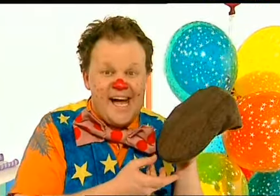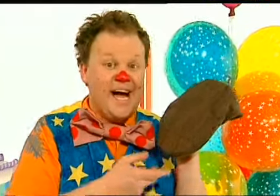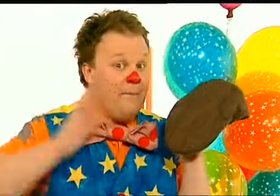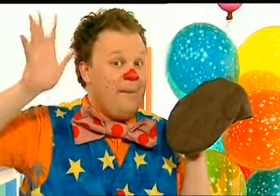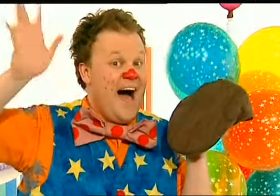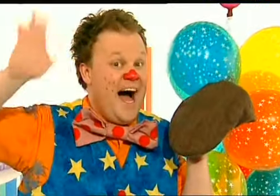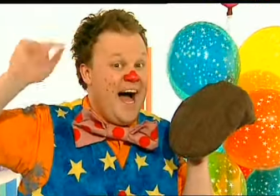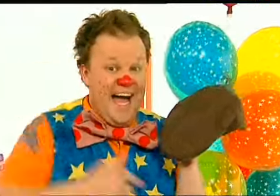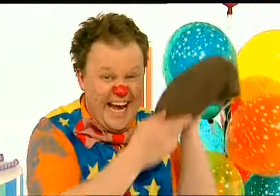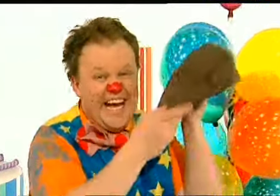Tumble. Bye-bye!